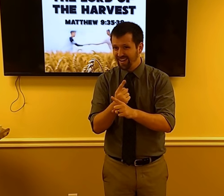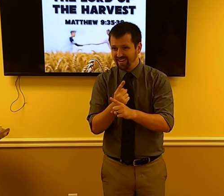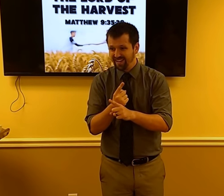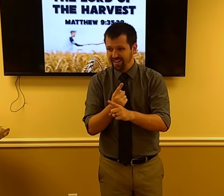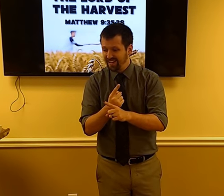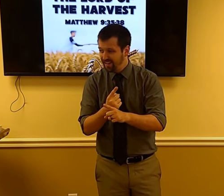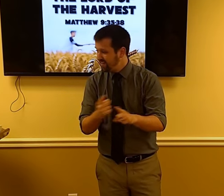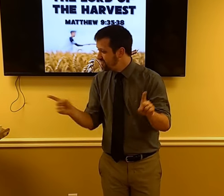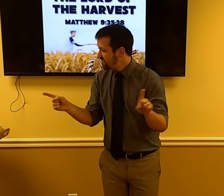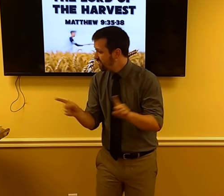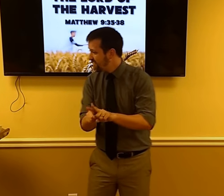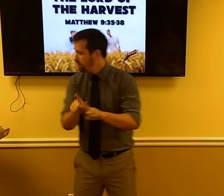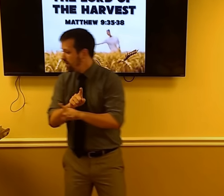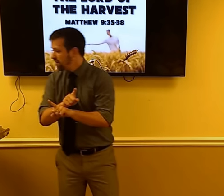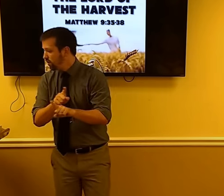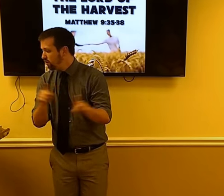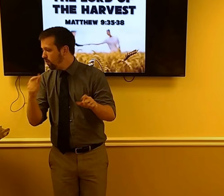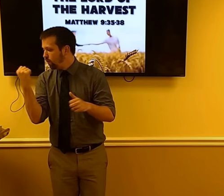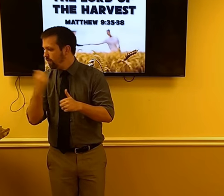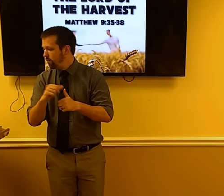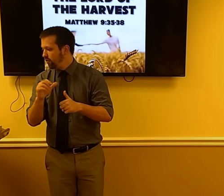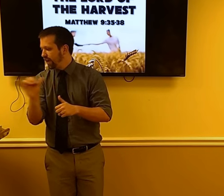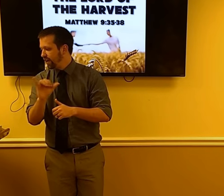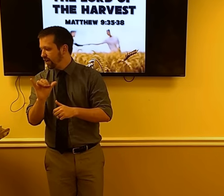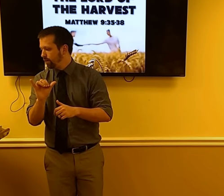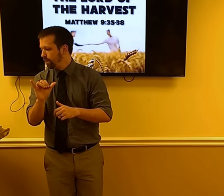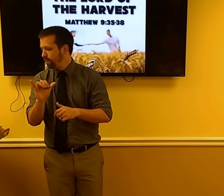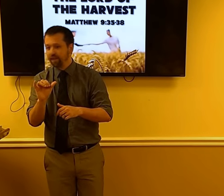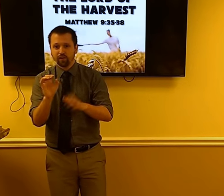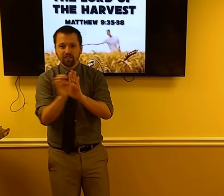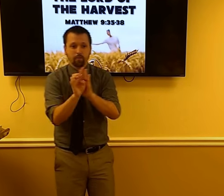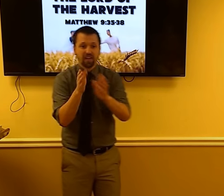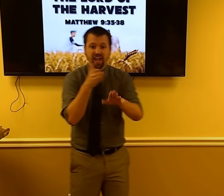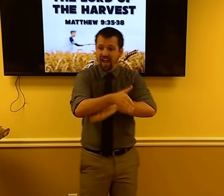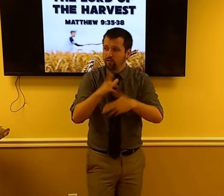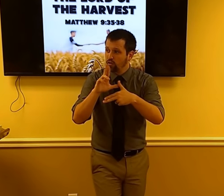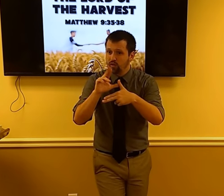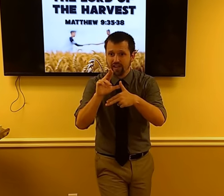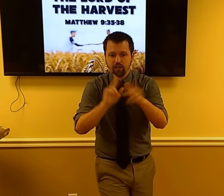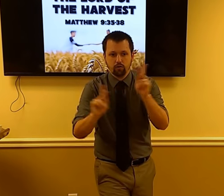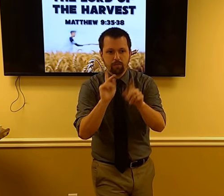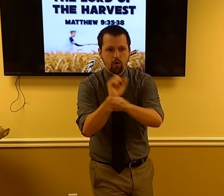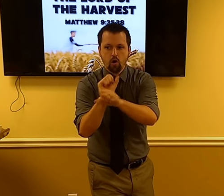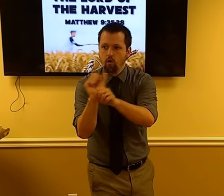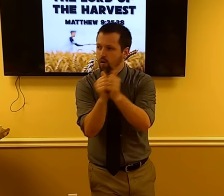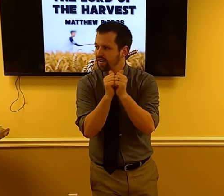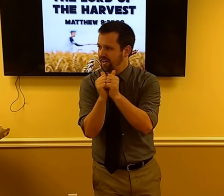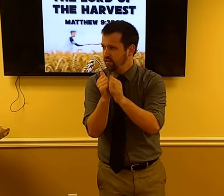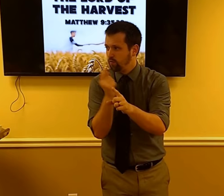Right? And just the same, you all remember, for example, after the hurricane, people work together,